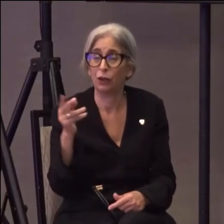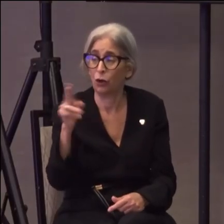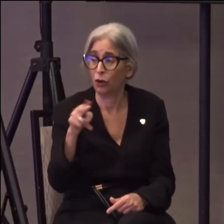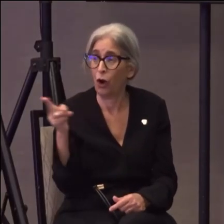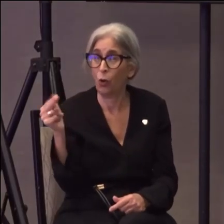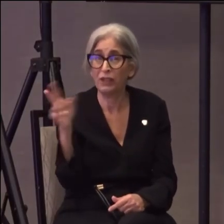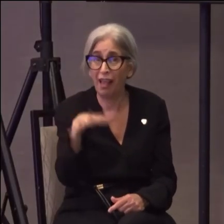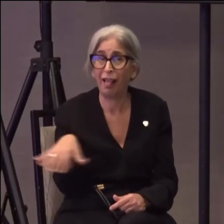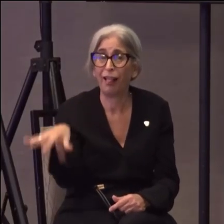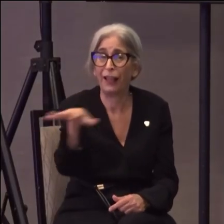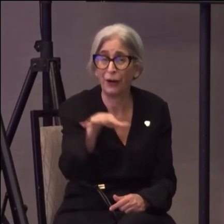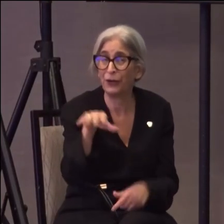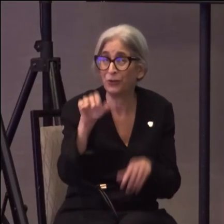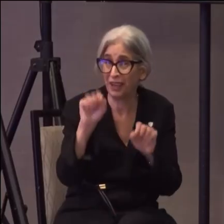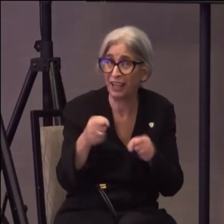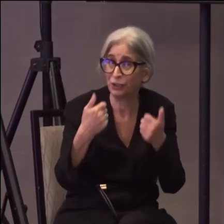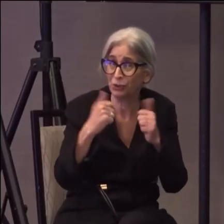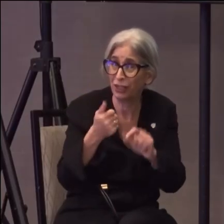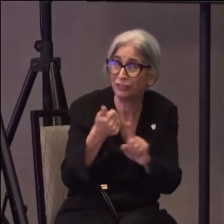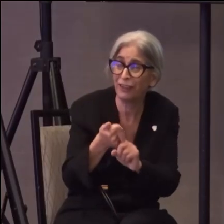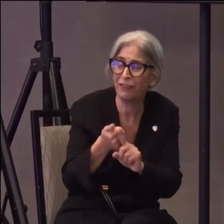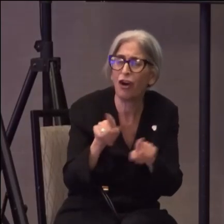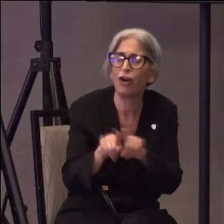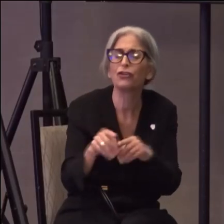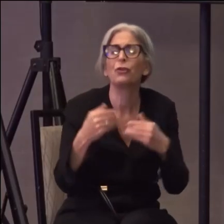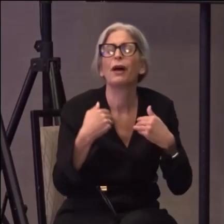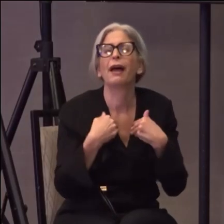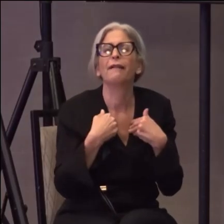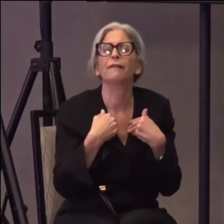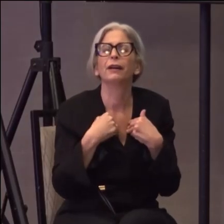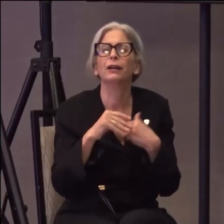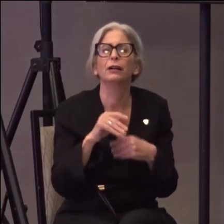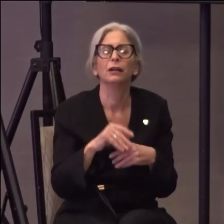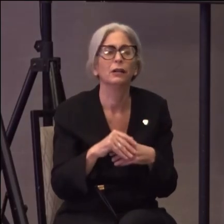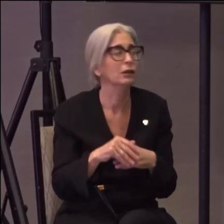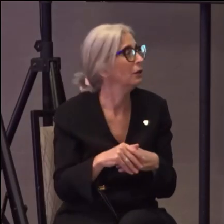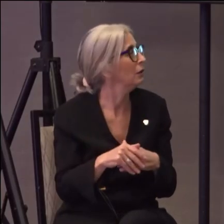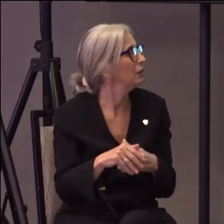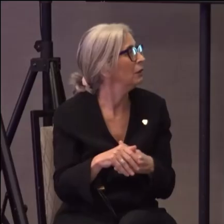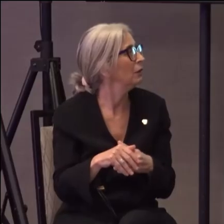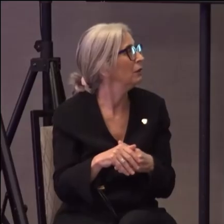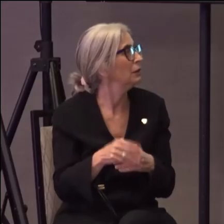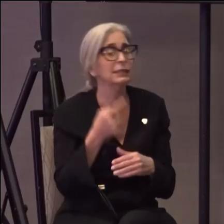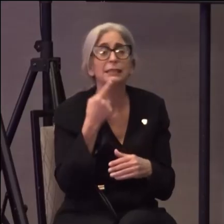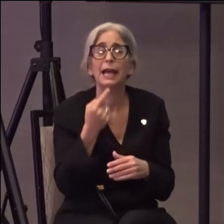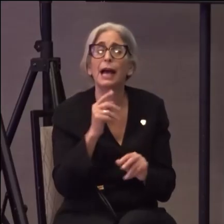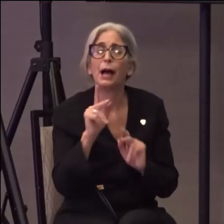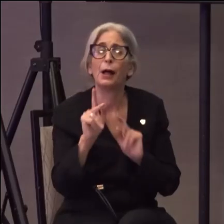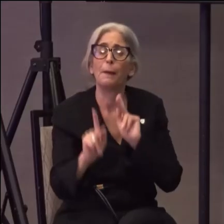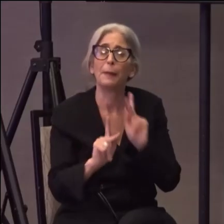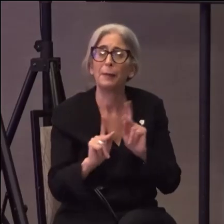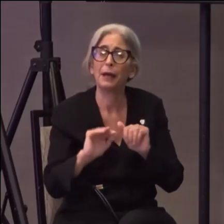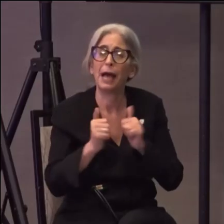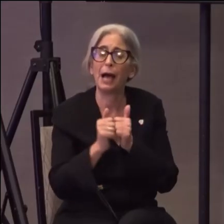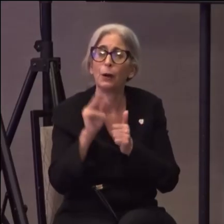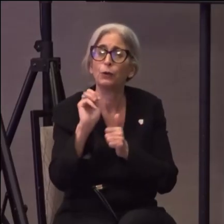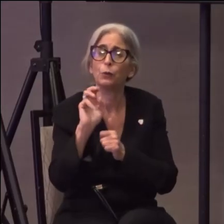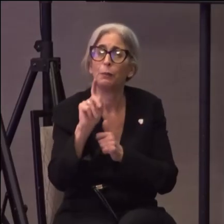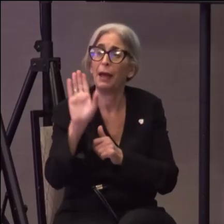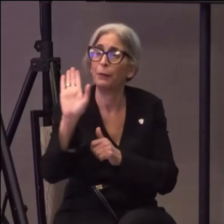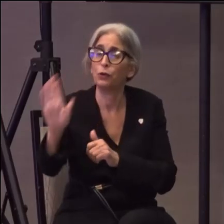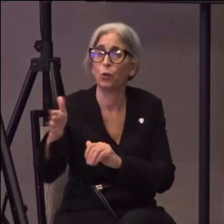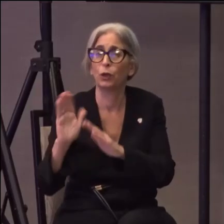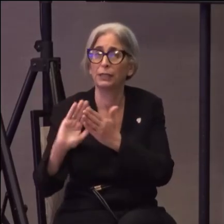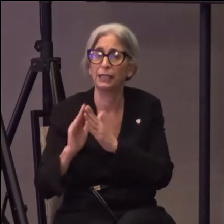hotel. We also have, we also want to tell people how they can map their cities or